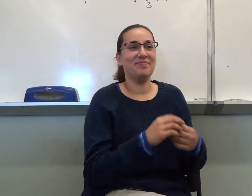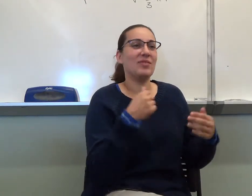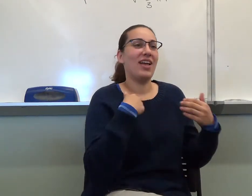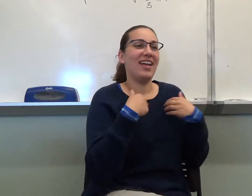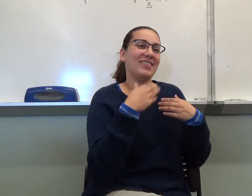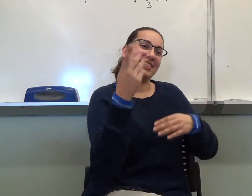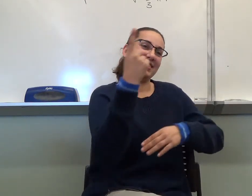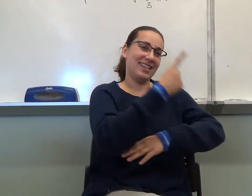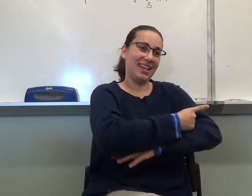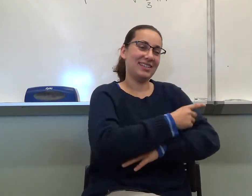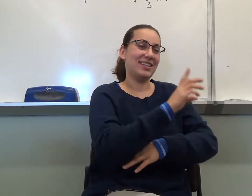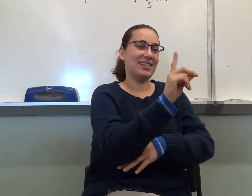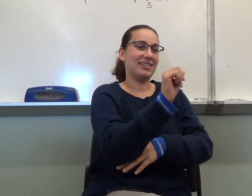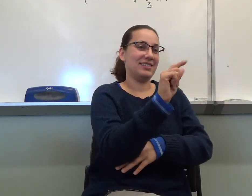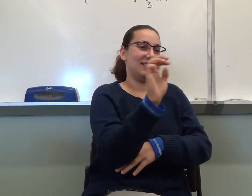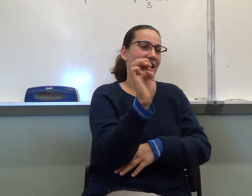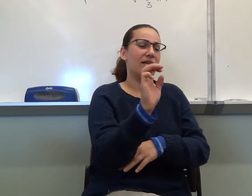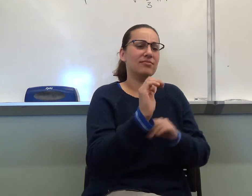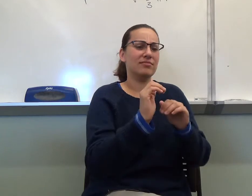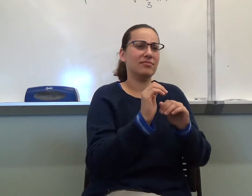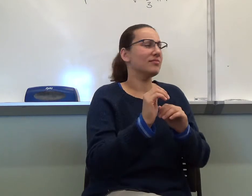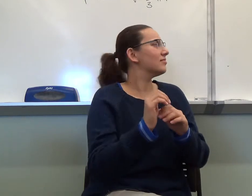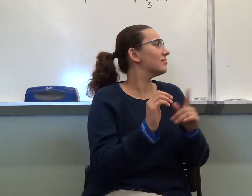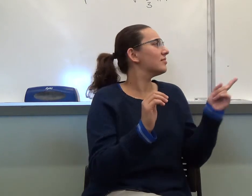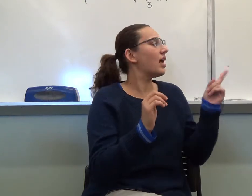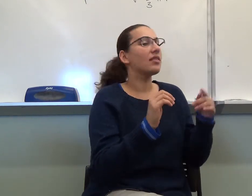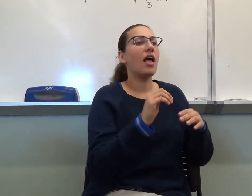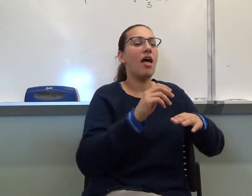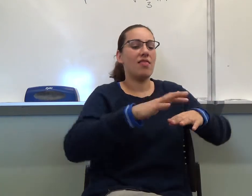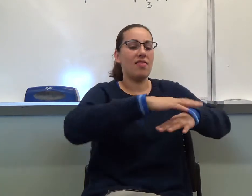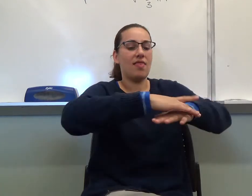And you've got where it made landfall.